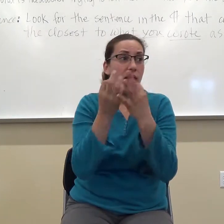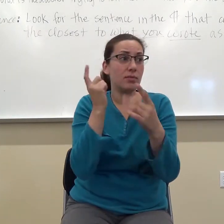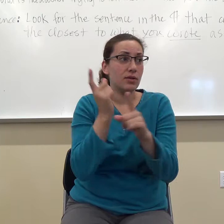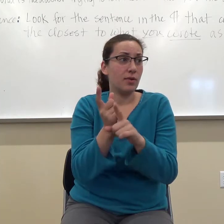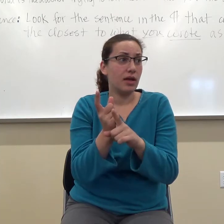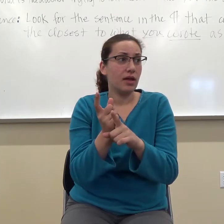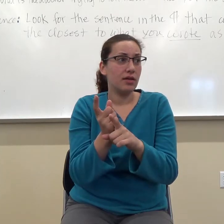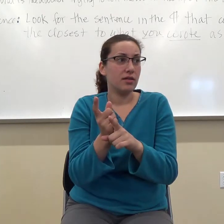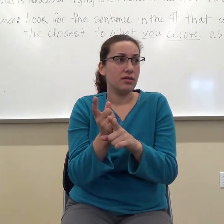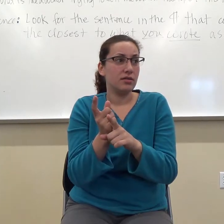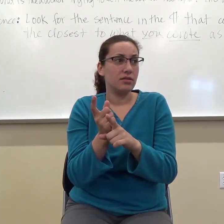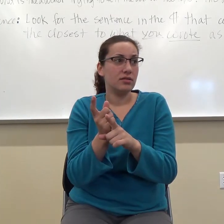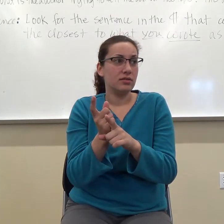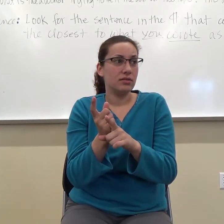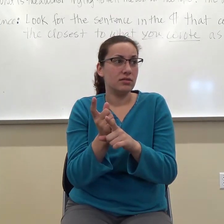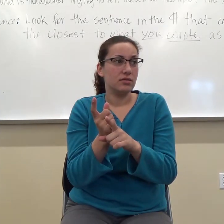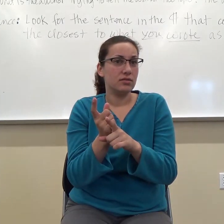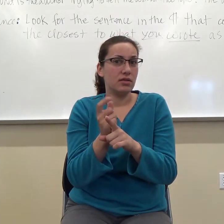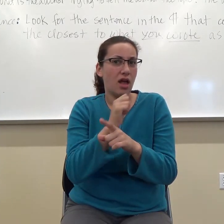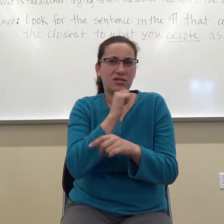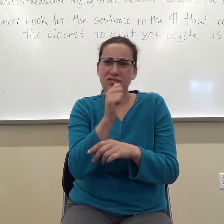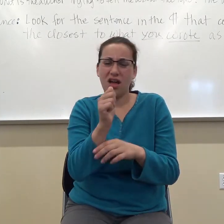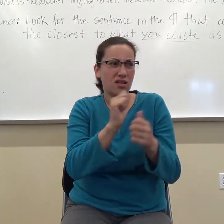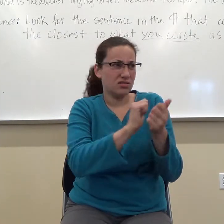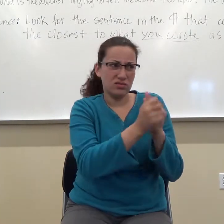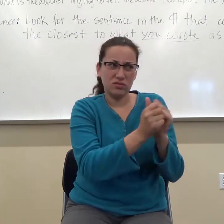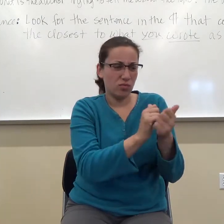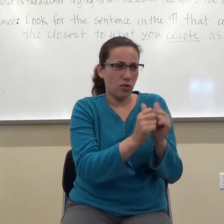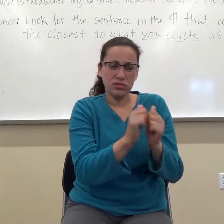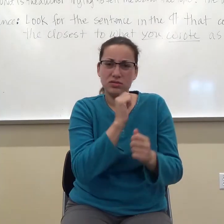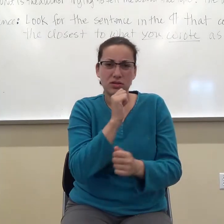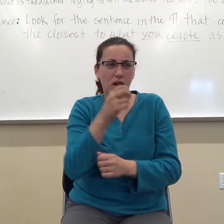something about family. That's not sports or hobbies. So